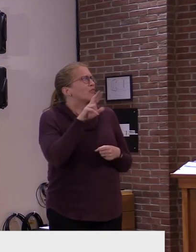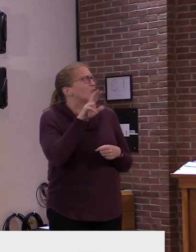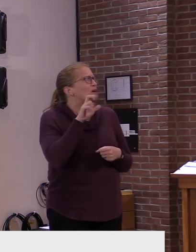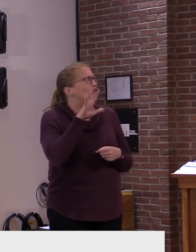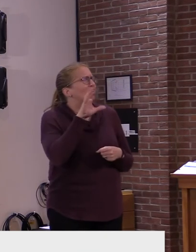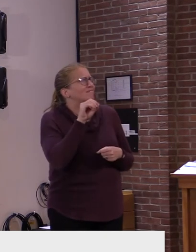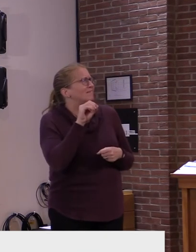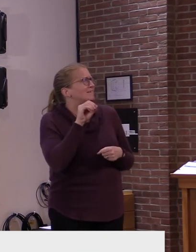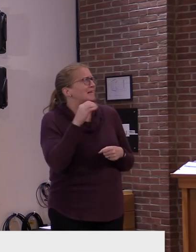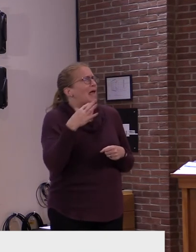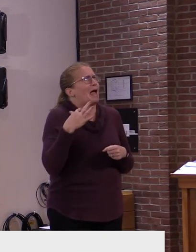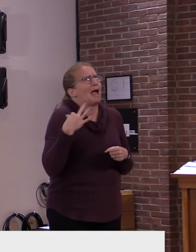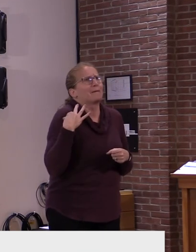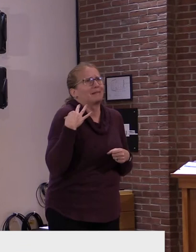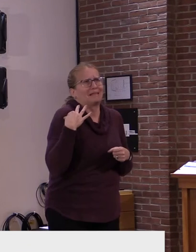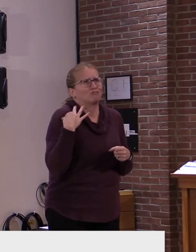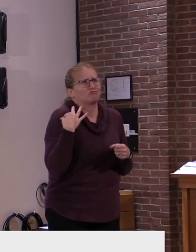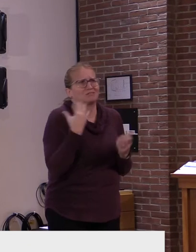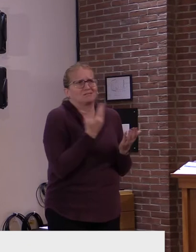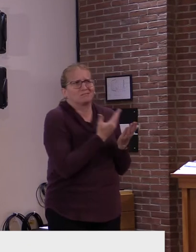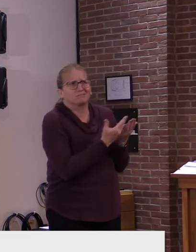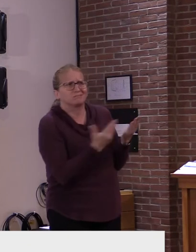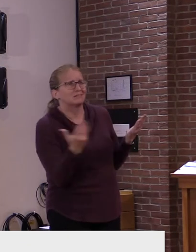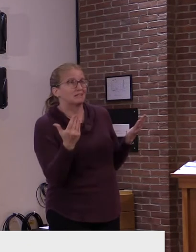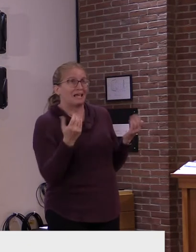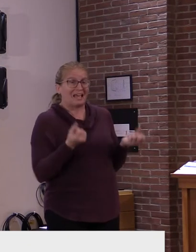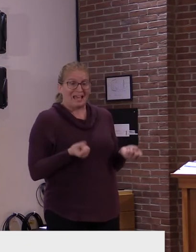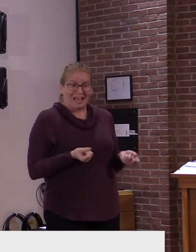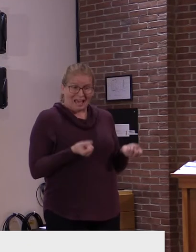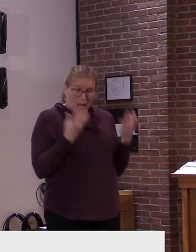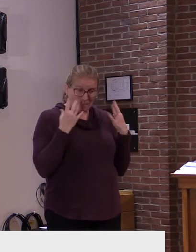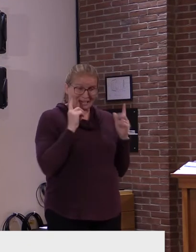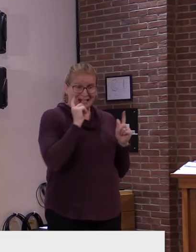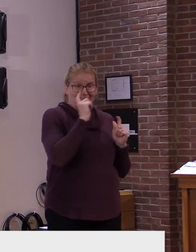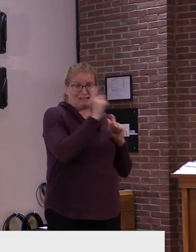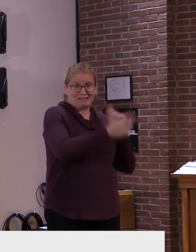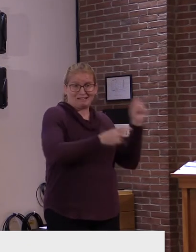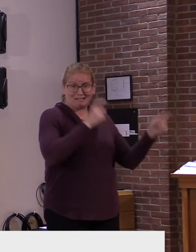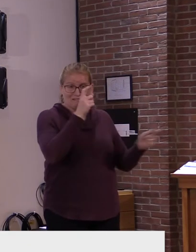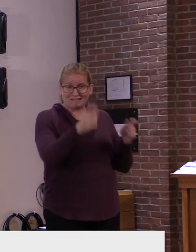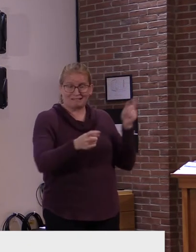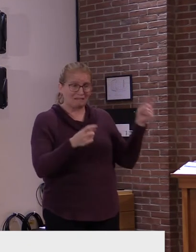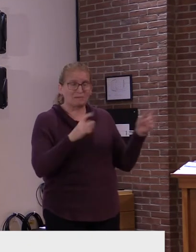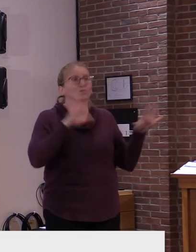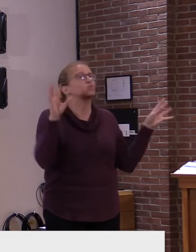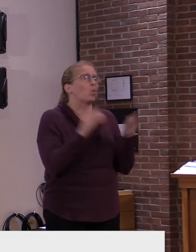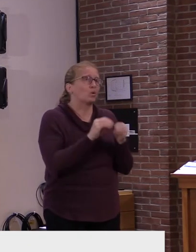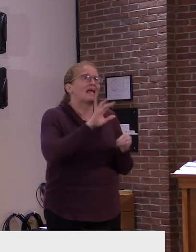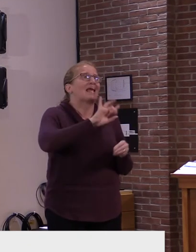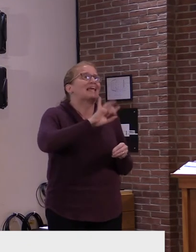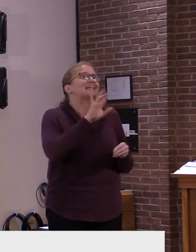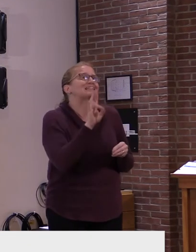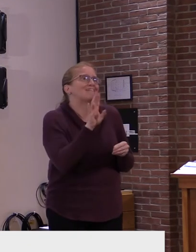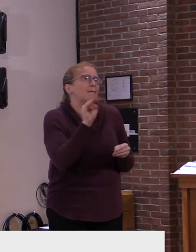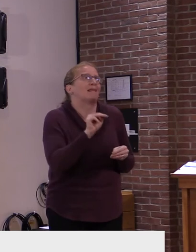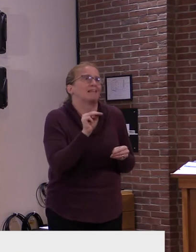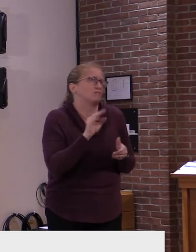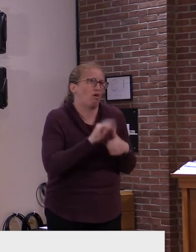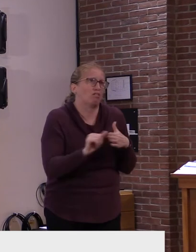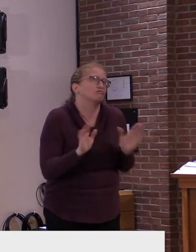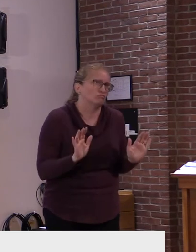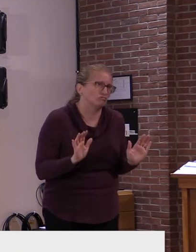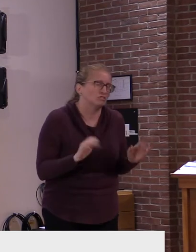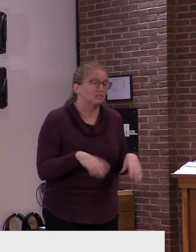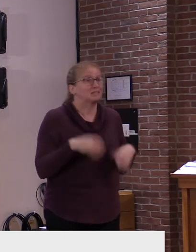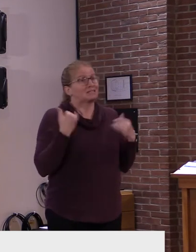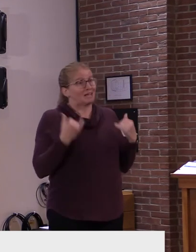remember how many uh that we provided in terms of the money but it was 87 million dollars we're now in